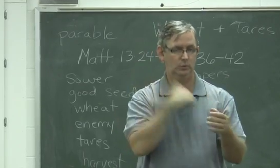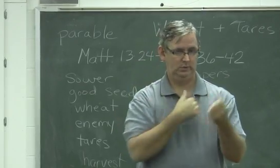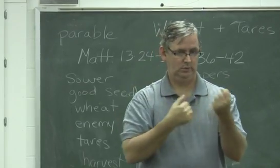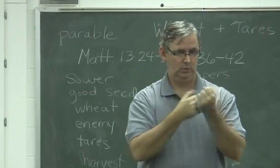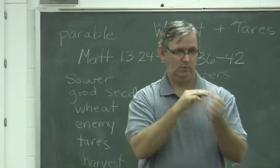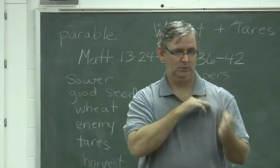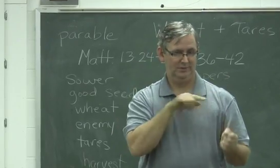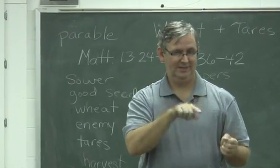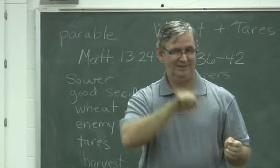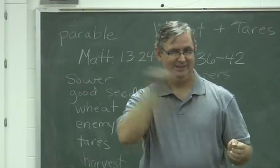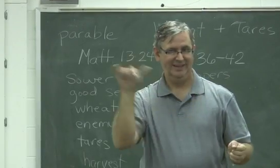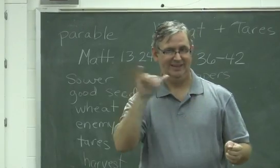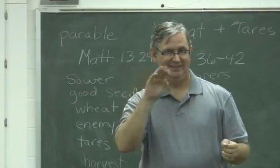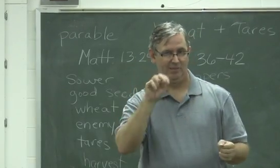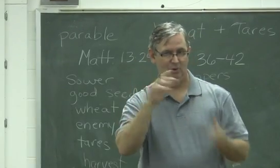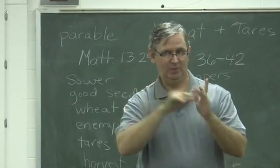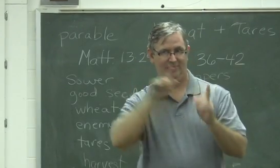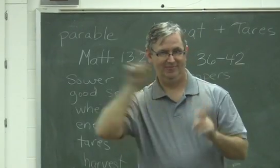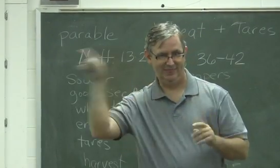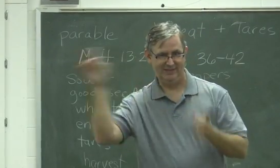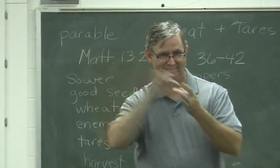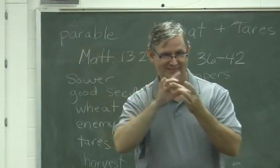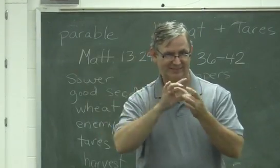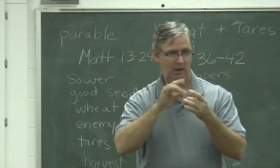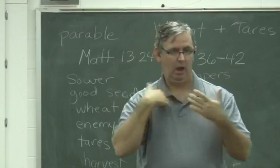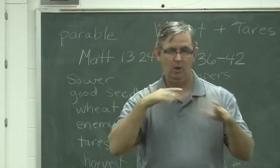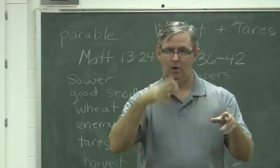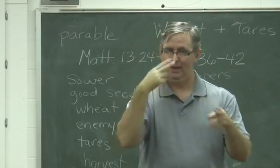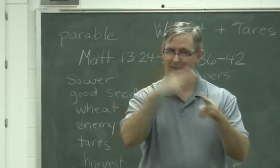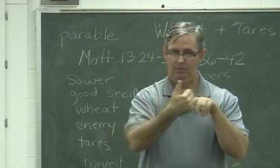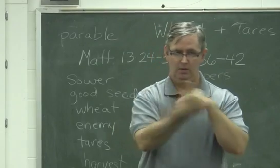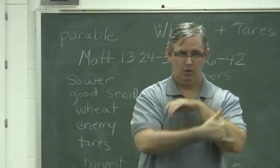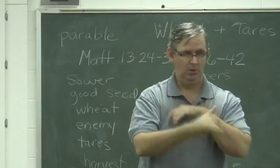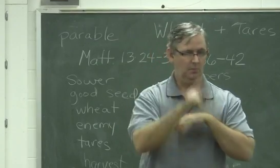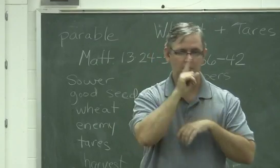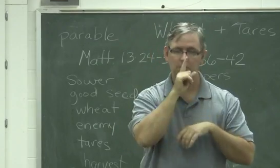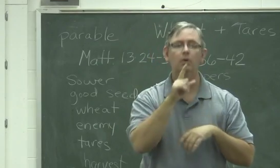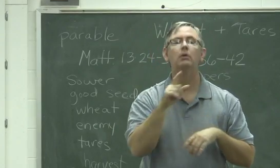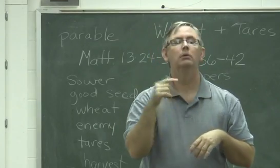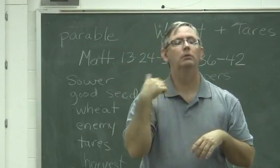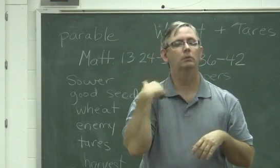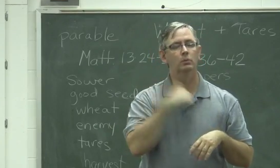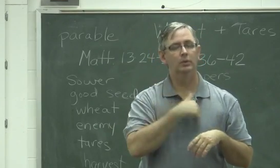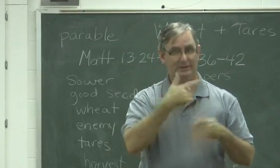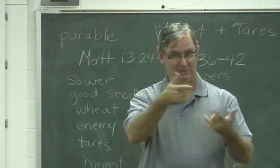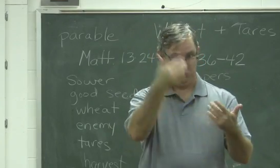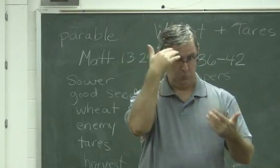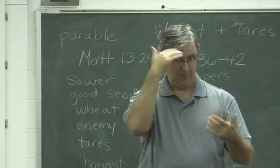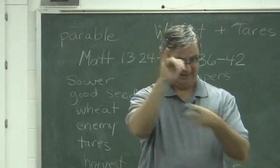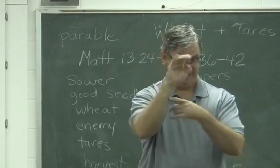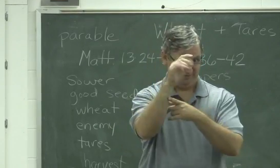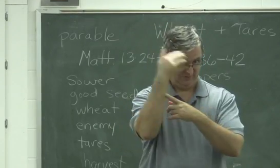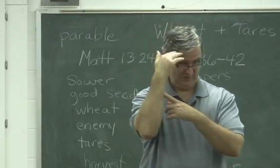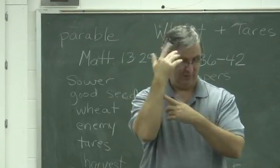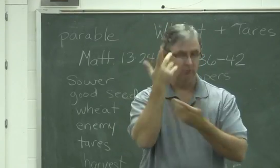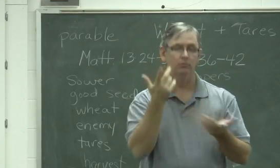sometimes Pastor Messer will talk about Yemen, and he'll ask the technicians to turn off the internet or connection, and